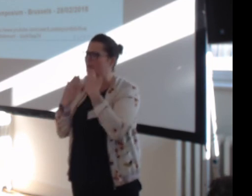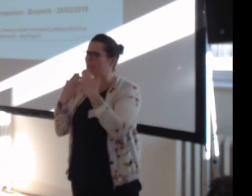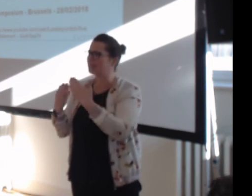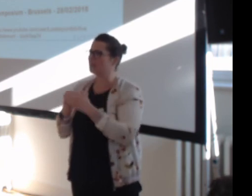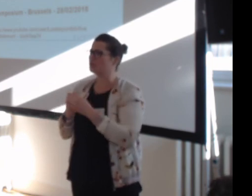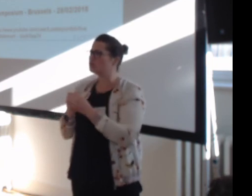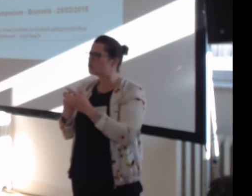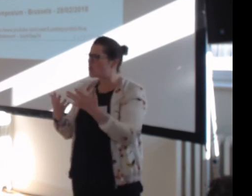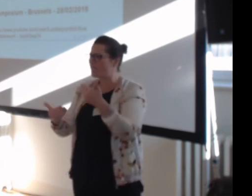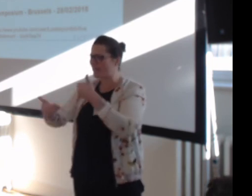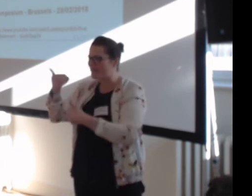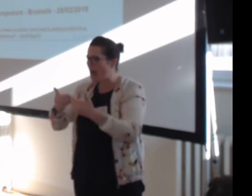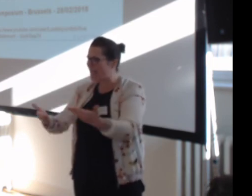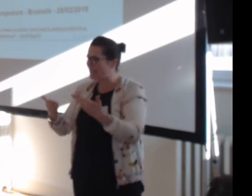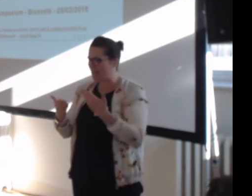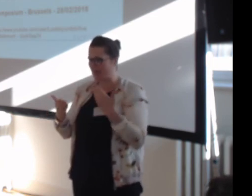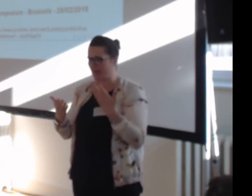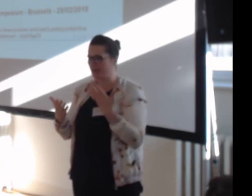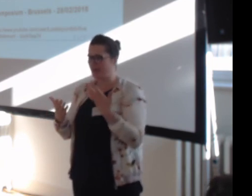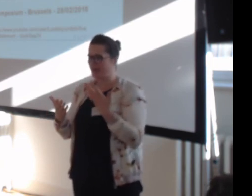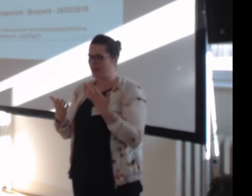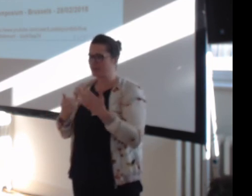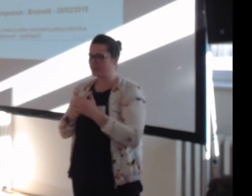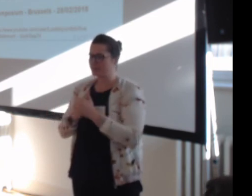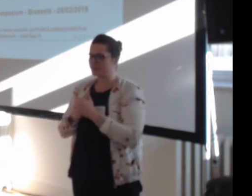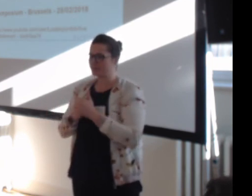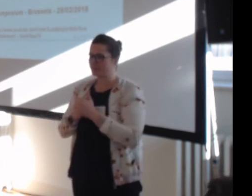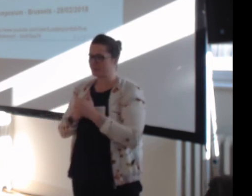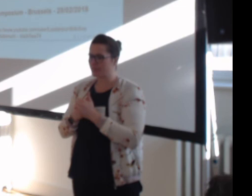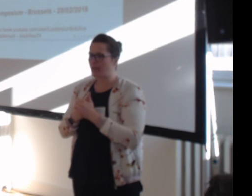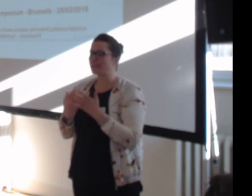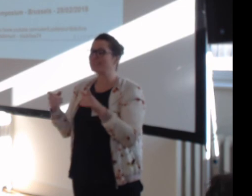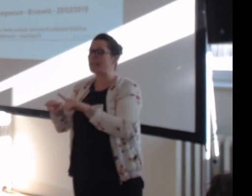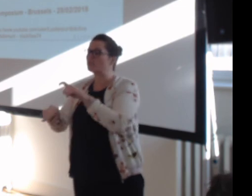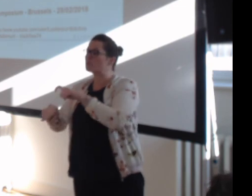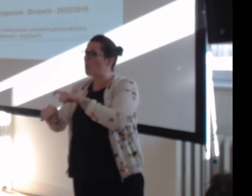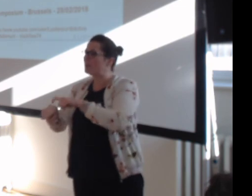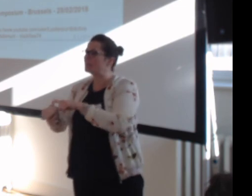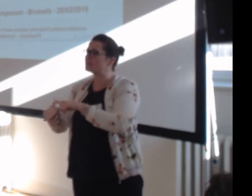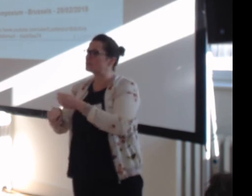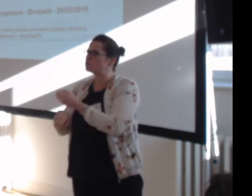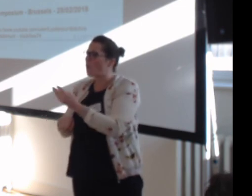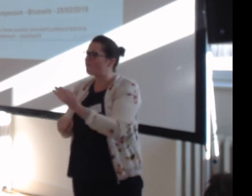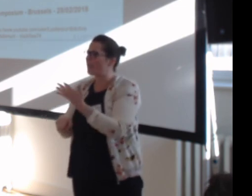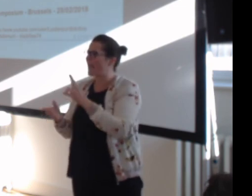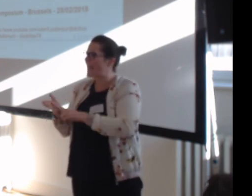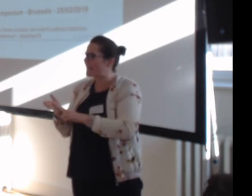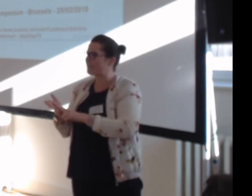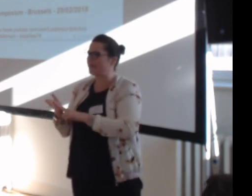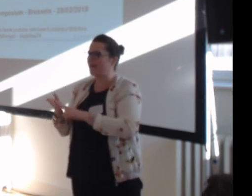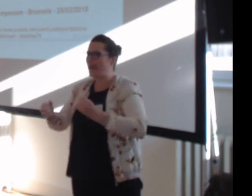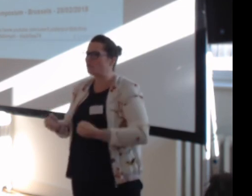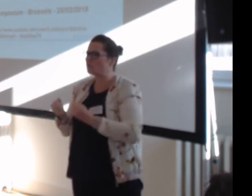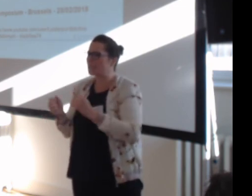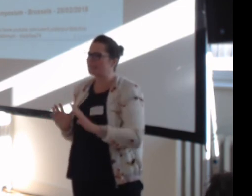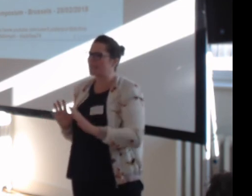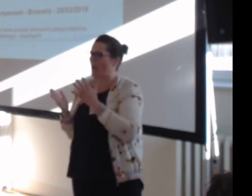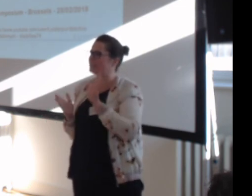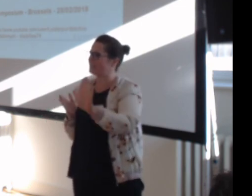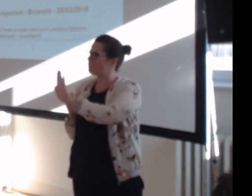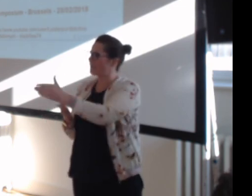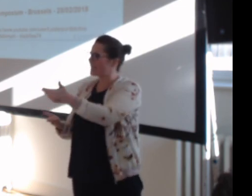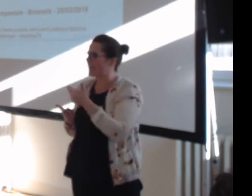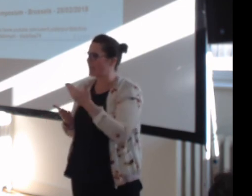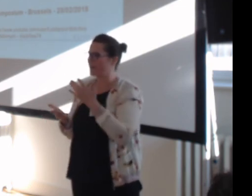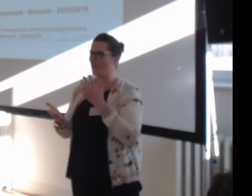received so many questions and incomprehension, and at the same time, so many really enthusiastic reactions. So